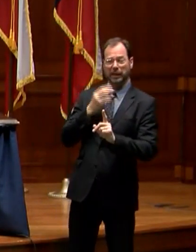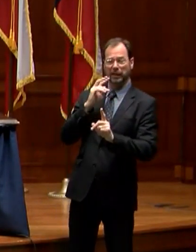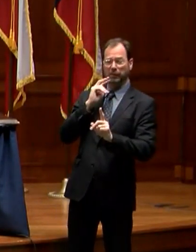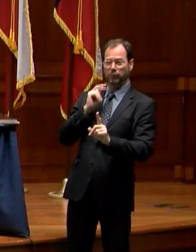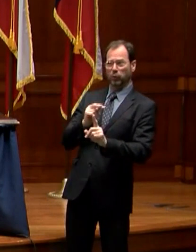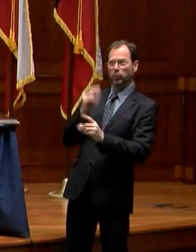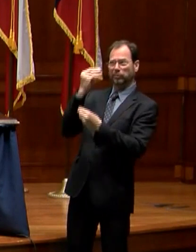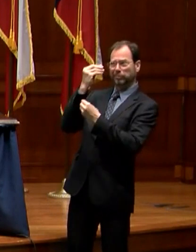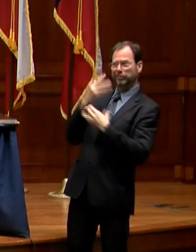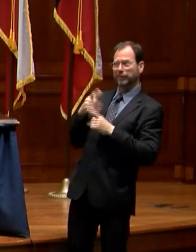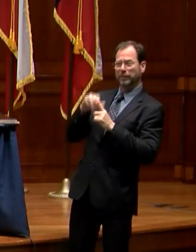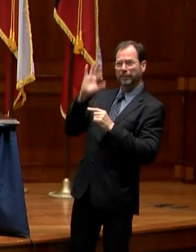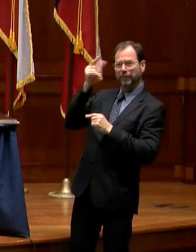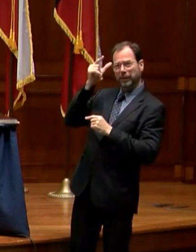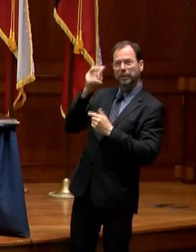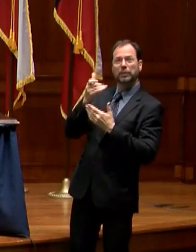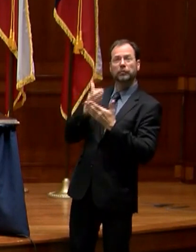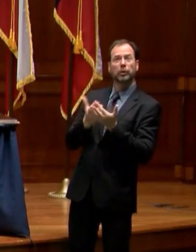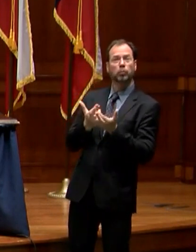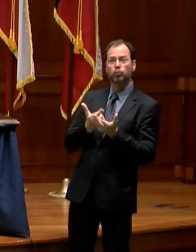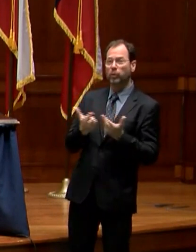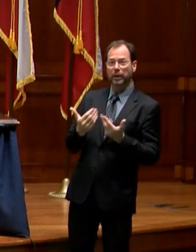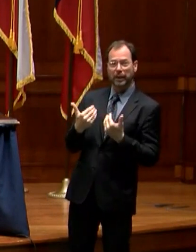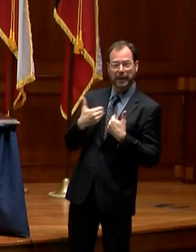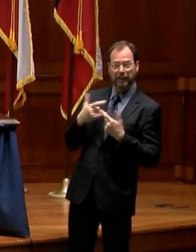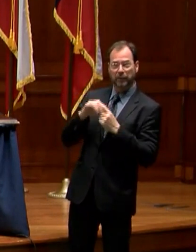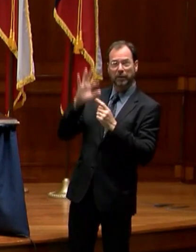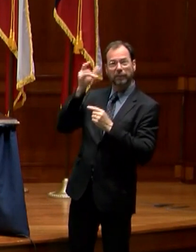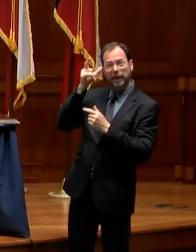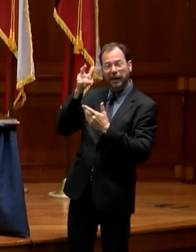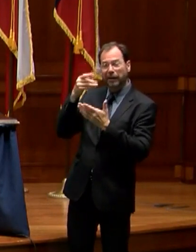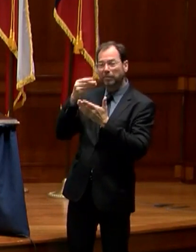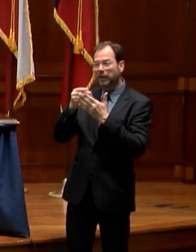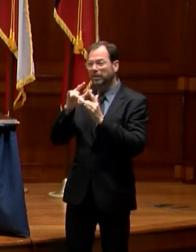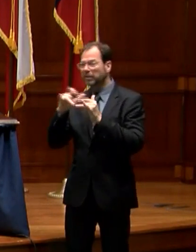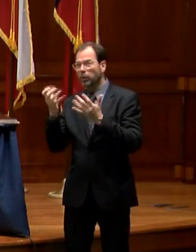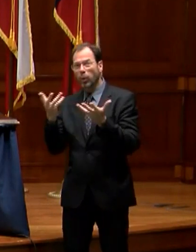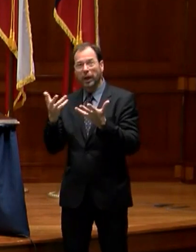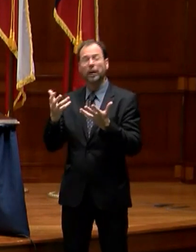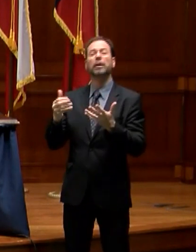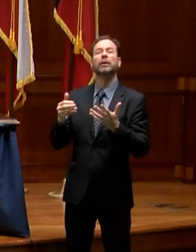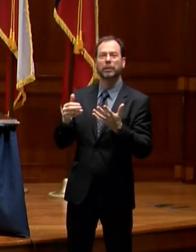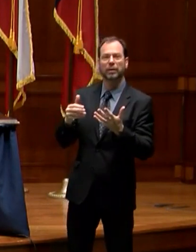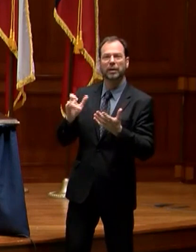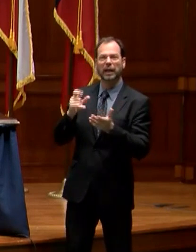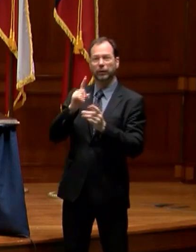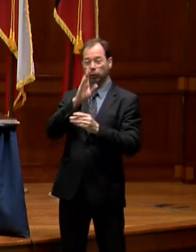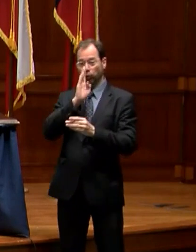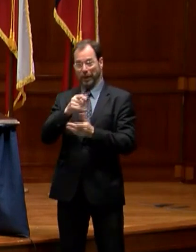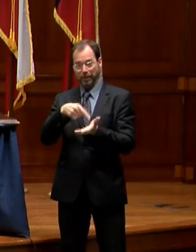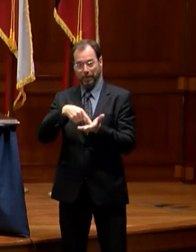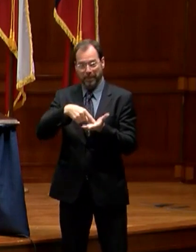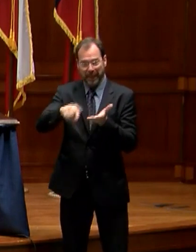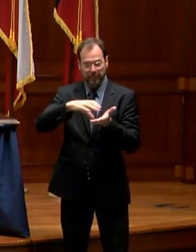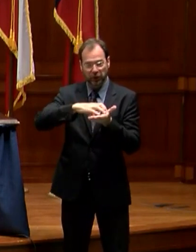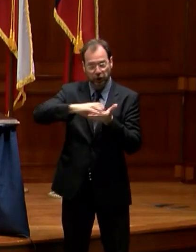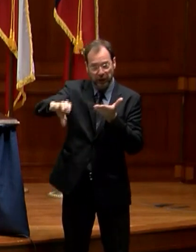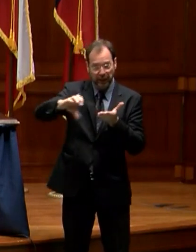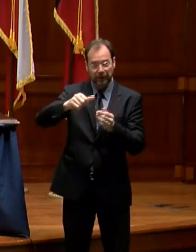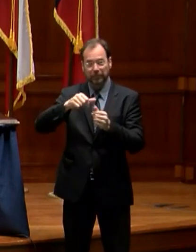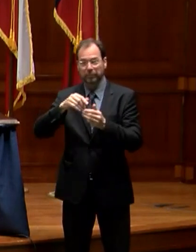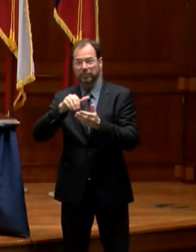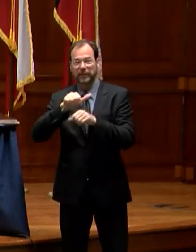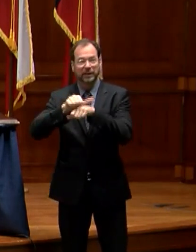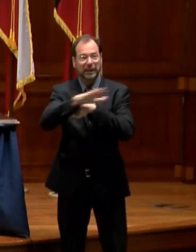government that some of the resources from the federal government, such as the direct payment to people that they will